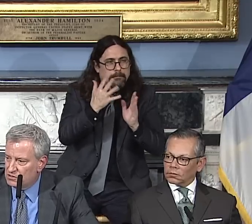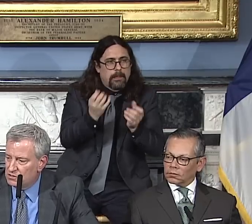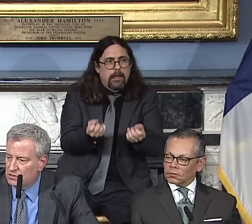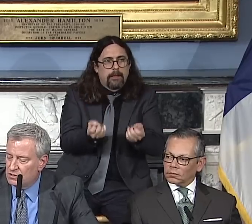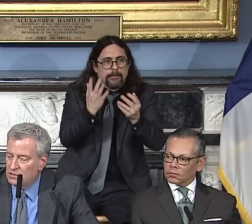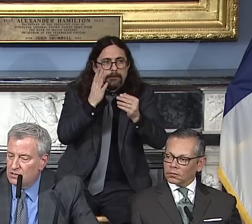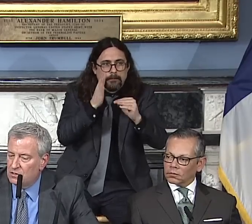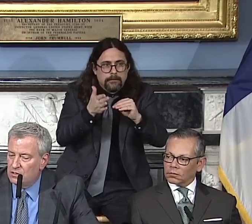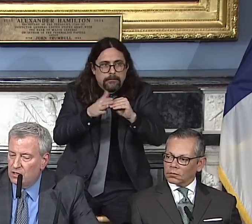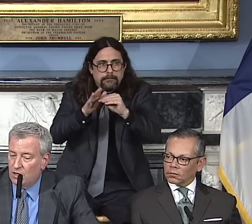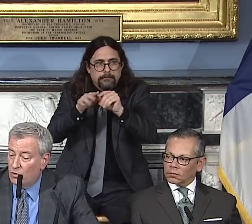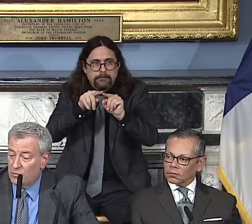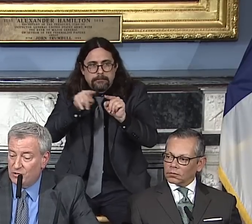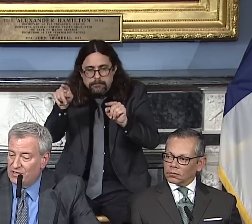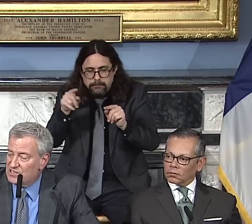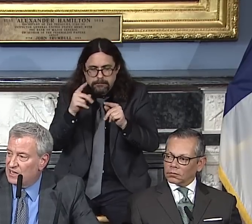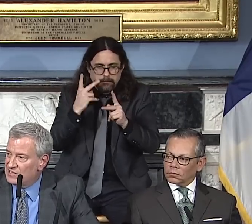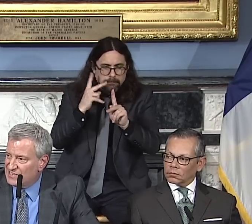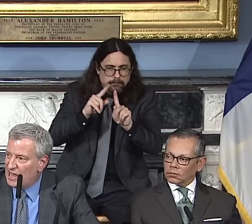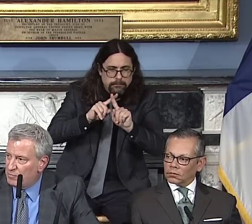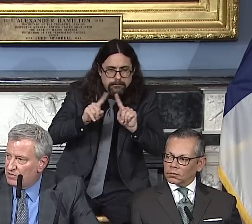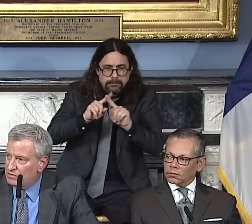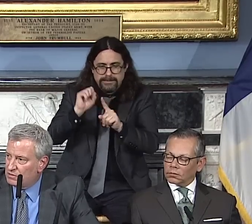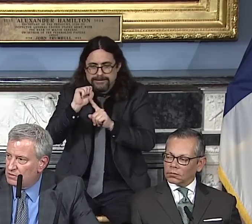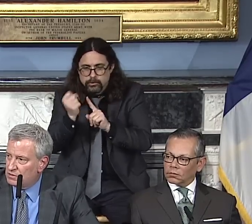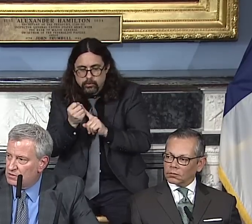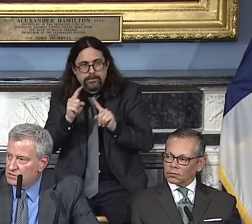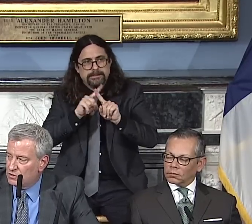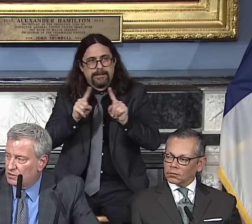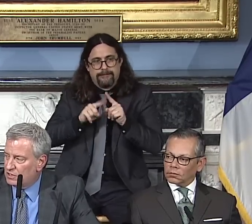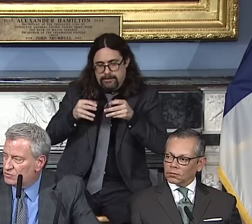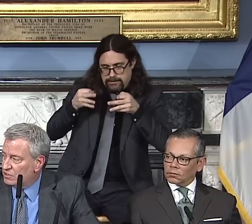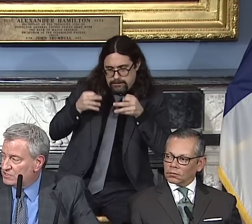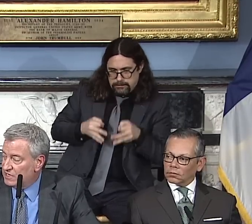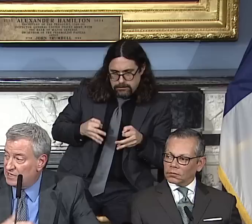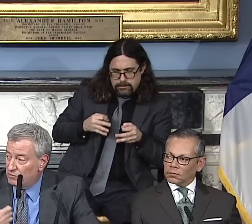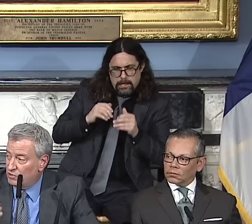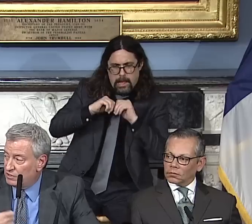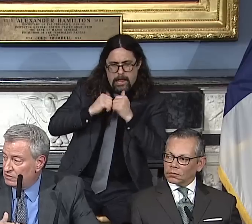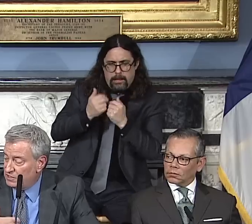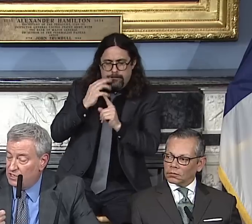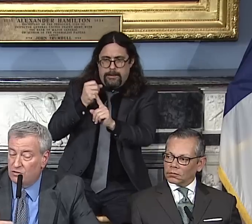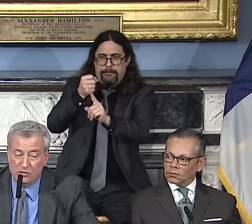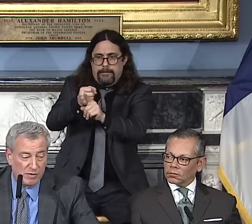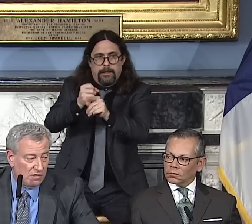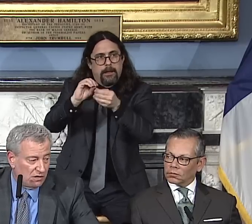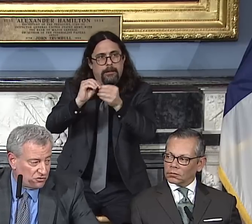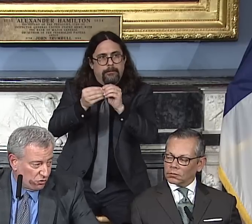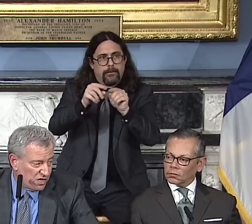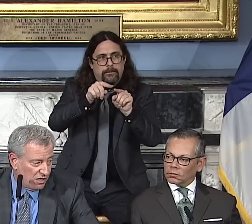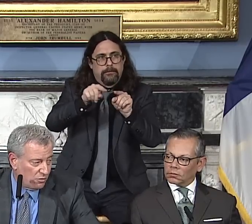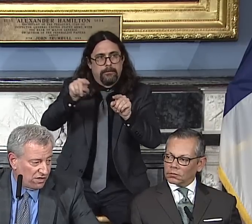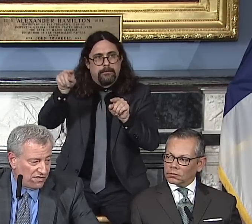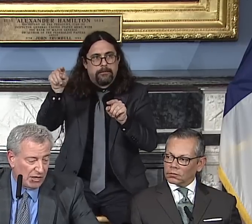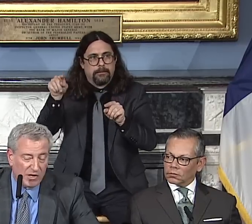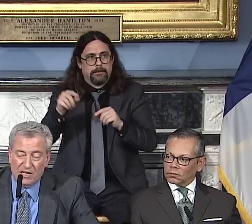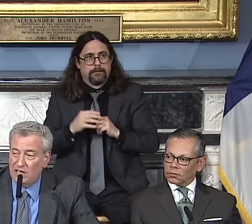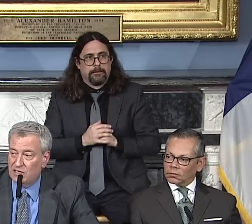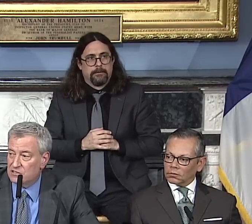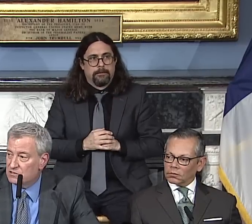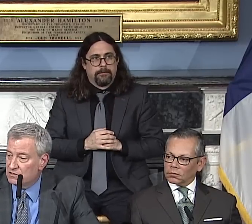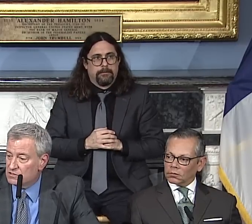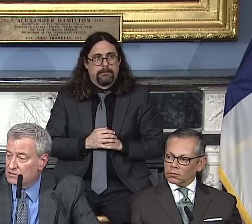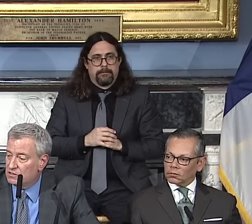actions. We're going to be doing this nonstop. So I just want to say to everyone here who has been extraordinary, I want to thank